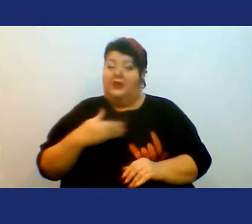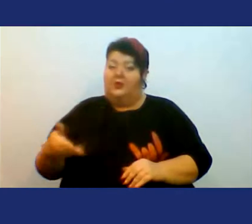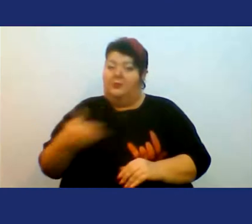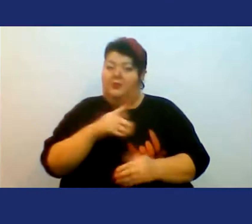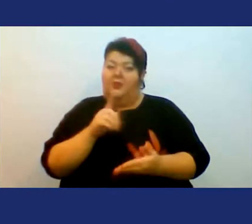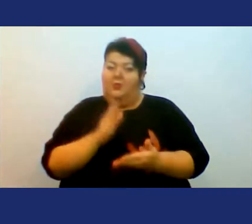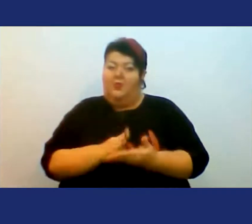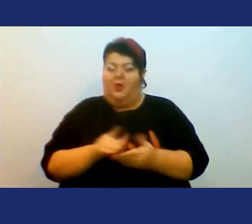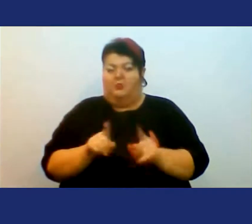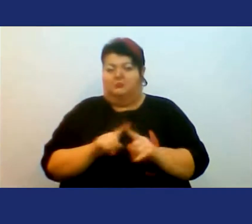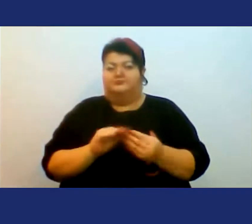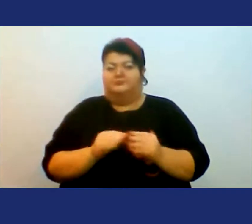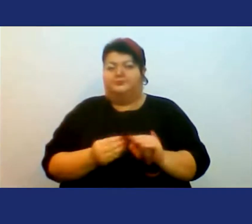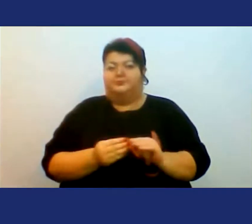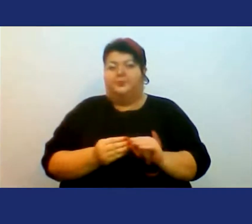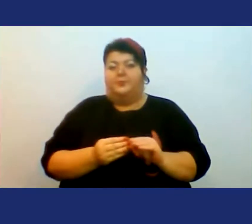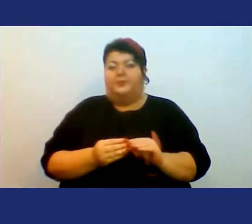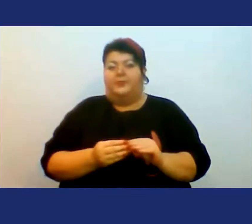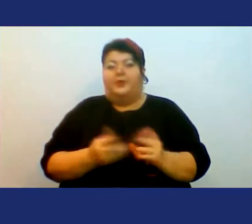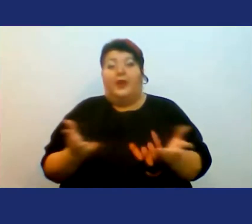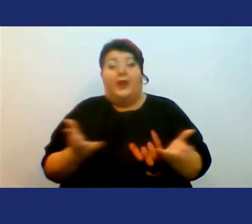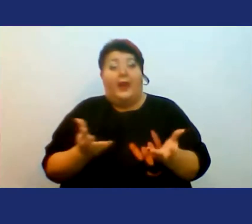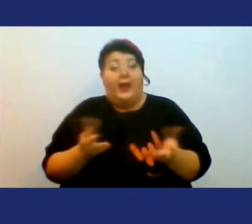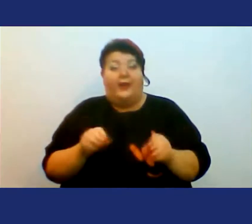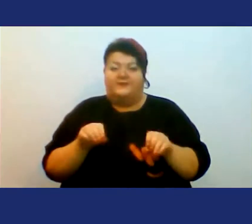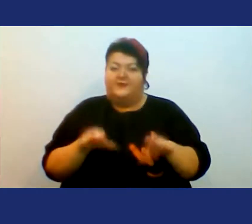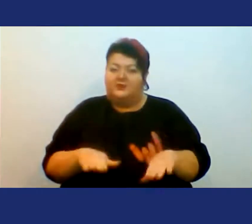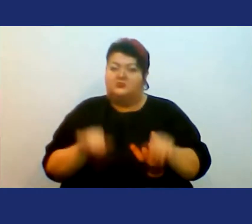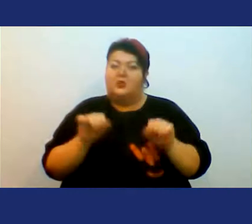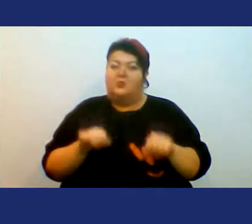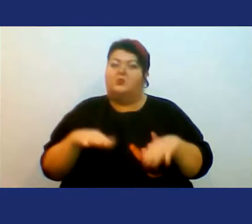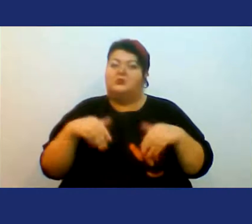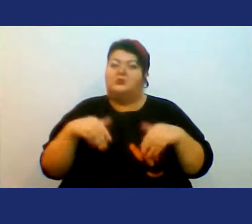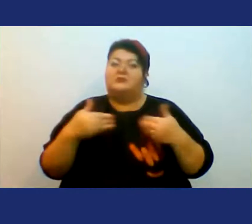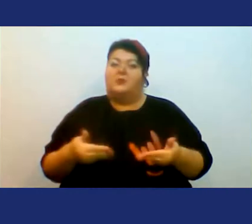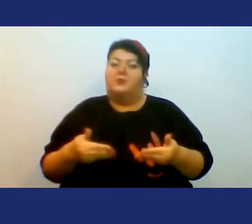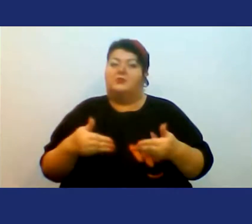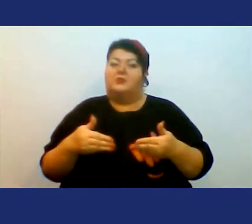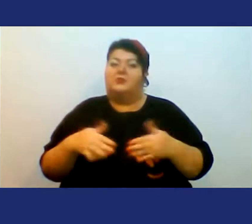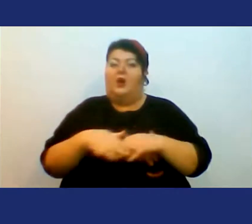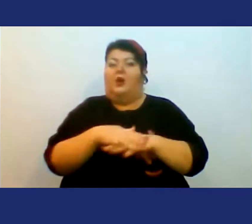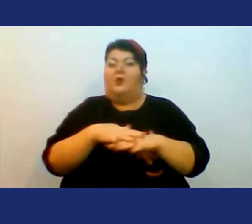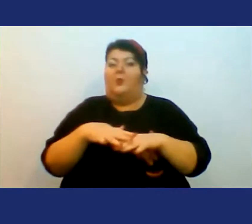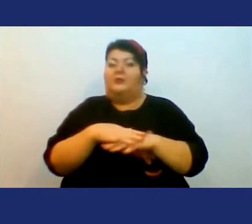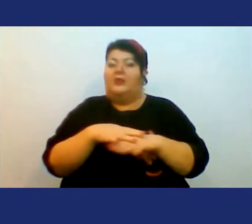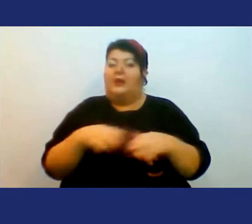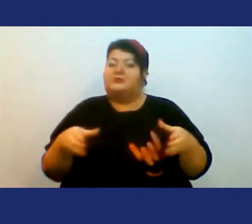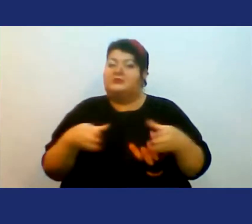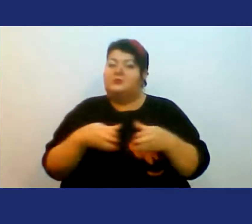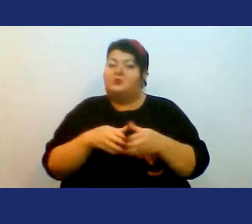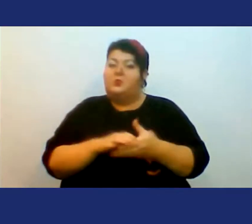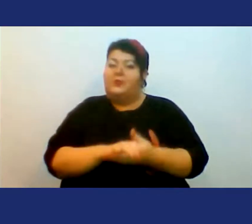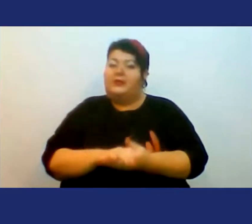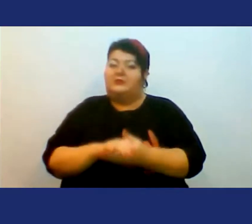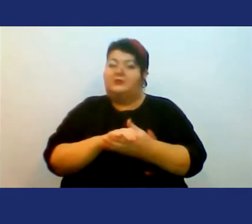for assistance of all for all during the voting process, that would be the violation of